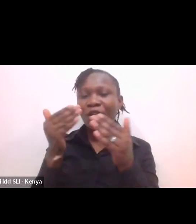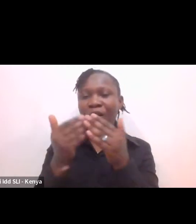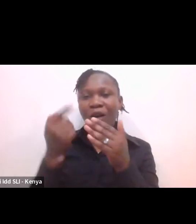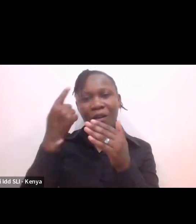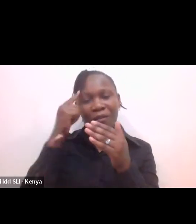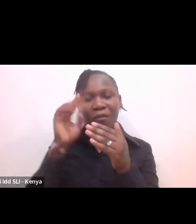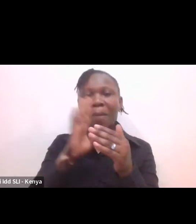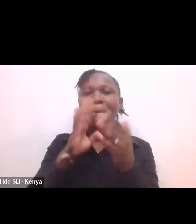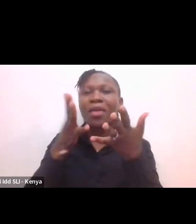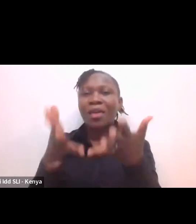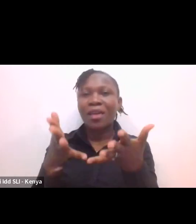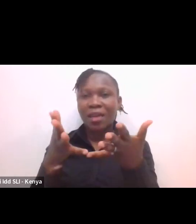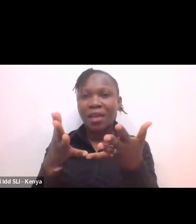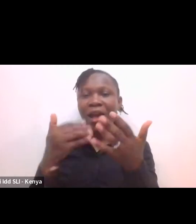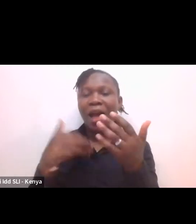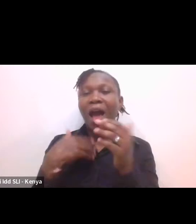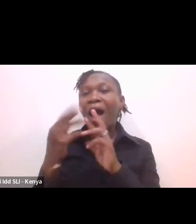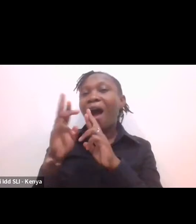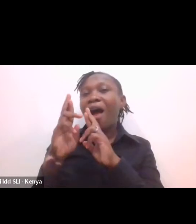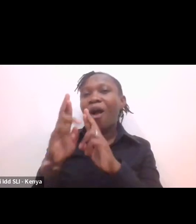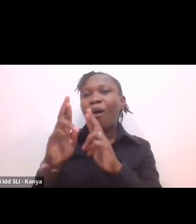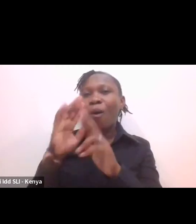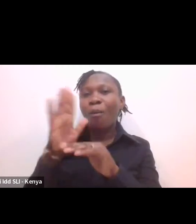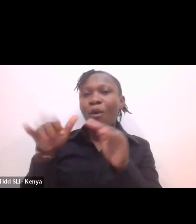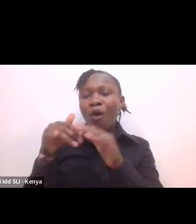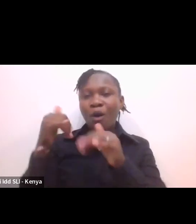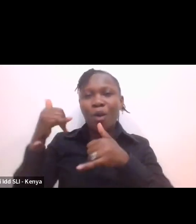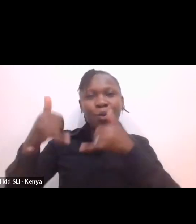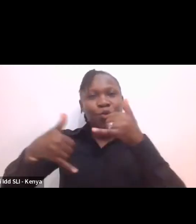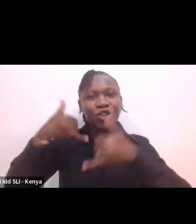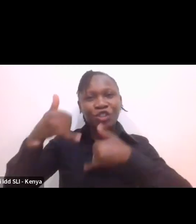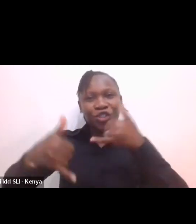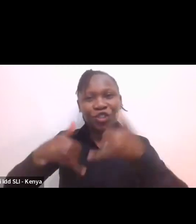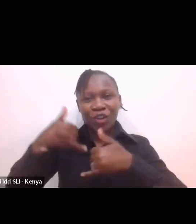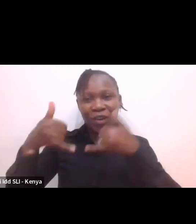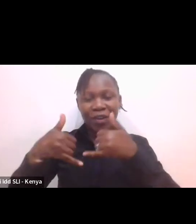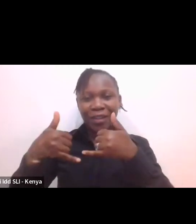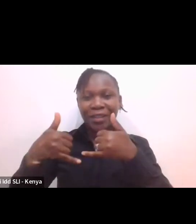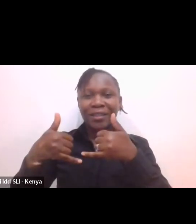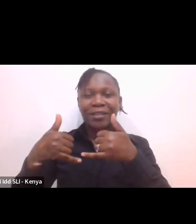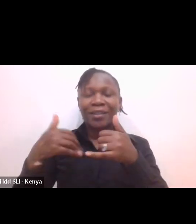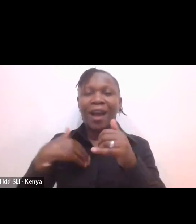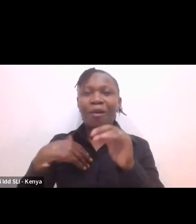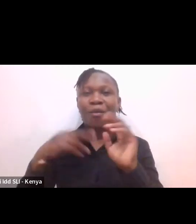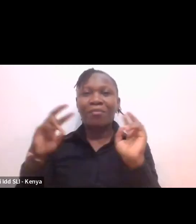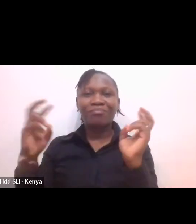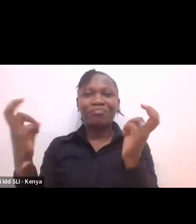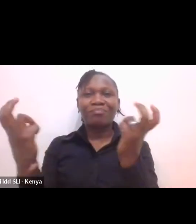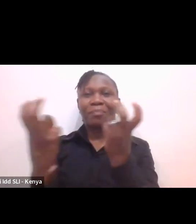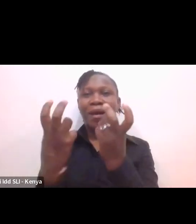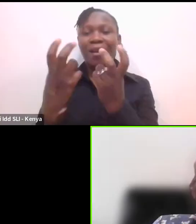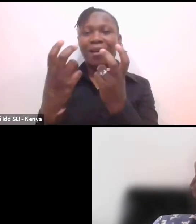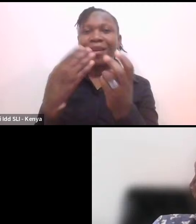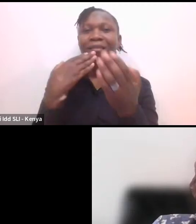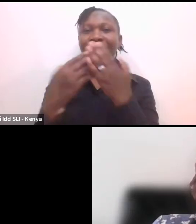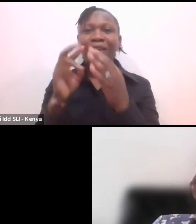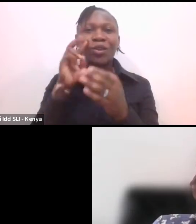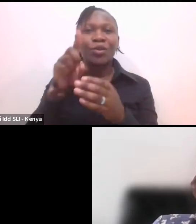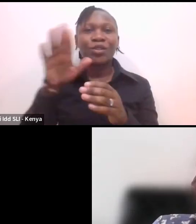today. And I hope everybody enjoyed our conversation, our presentation. Hope see you next time. Thank you. Thank